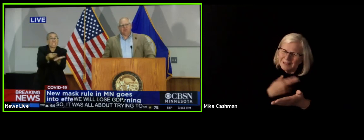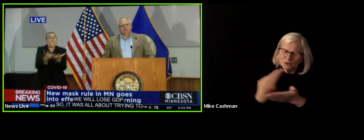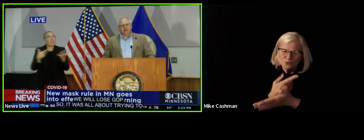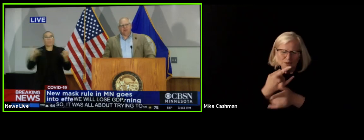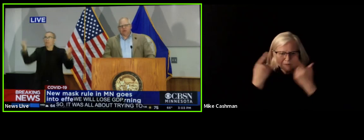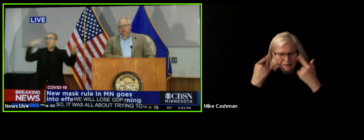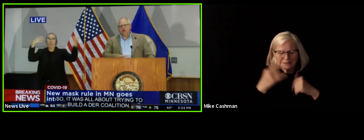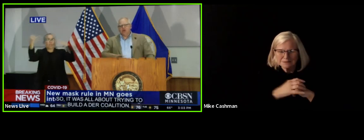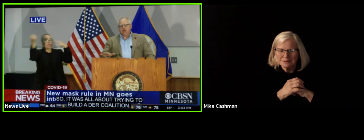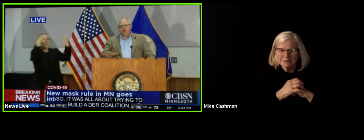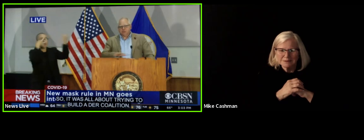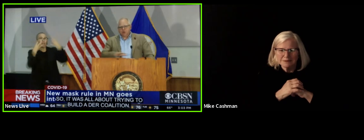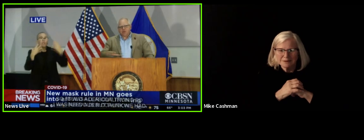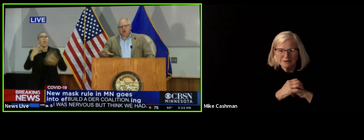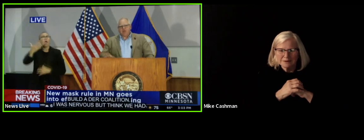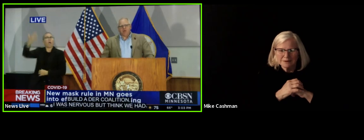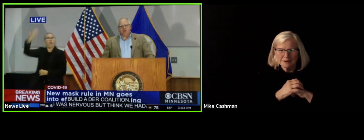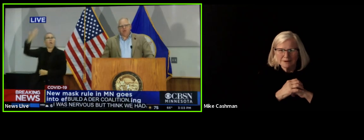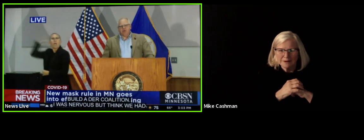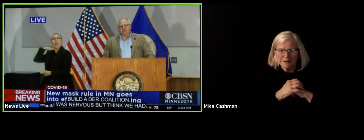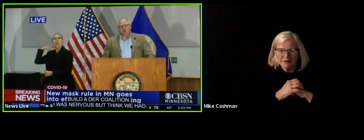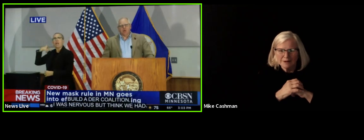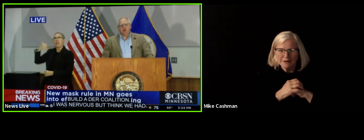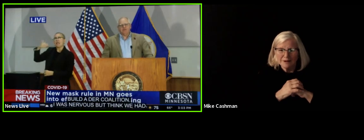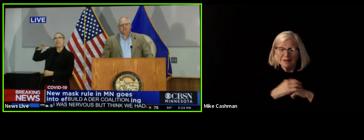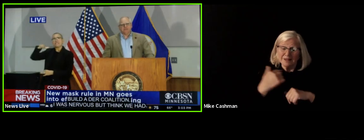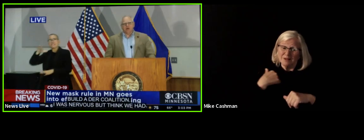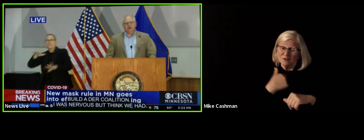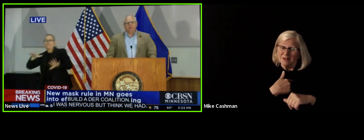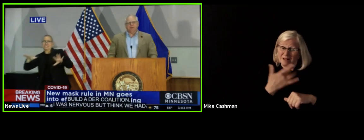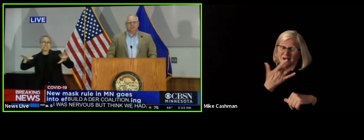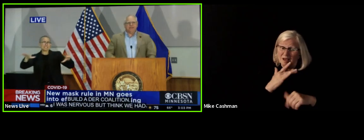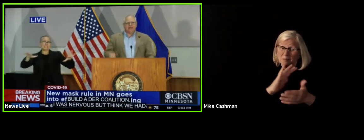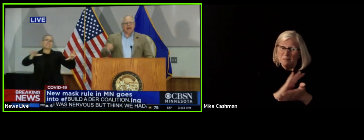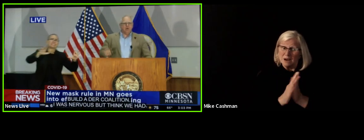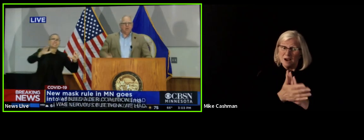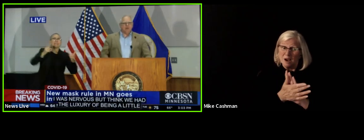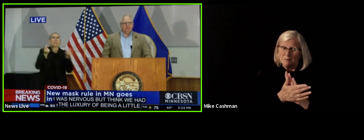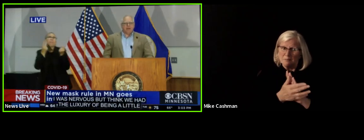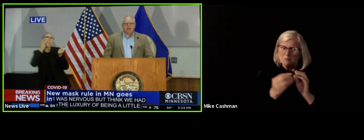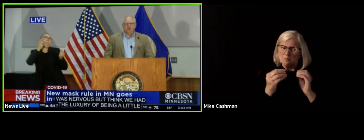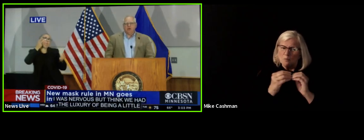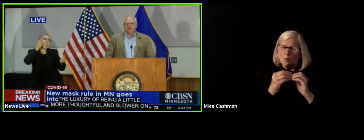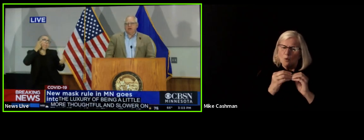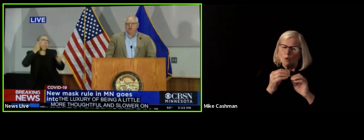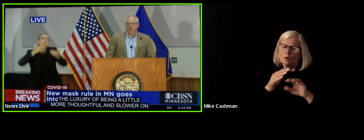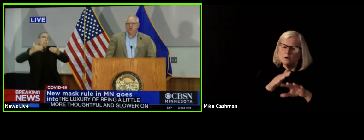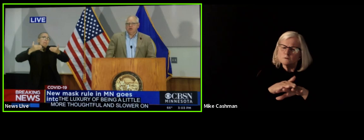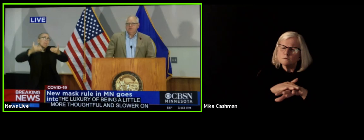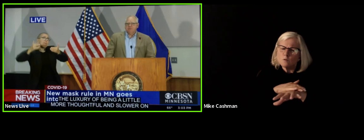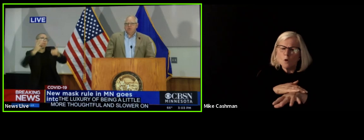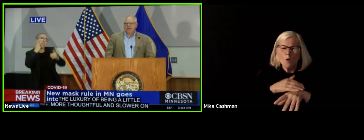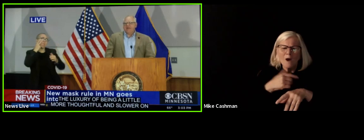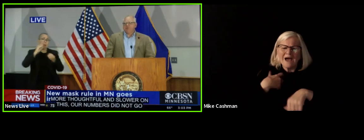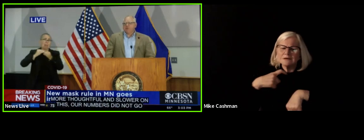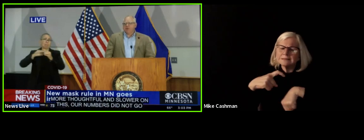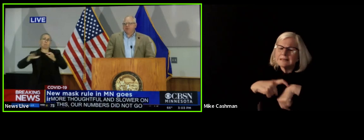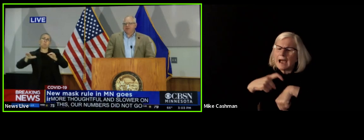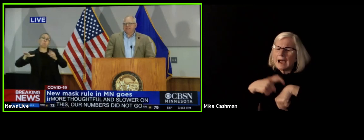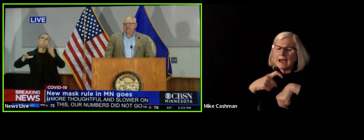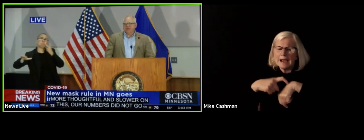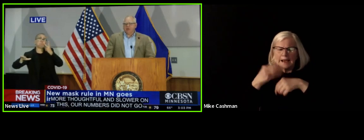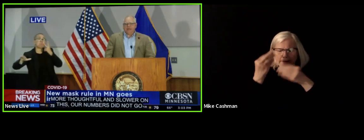luxury of being a little more thoughtful and a little slower on this is that our numbers did not go above that. But I do want to tell you, we have creeped